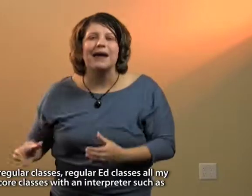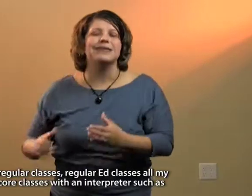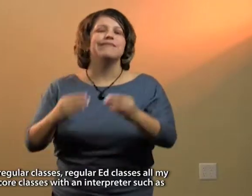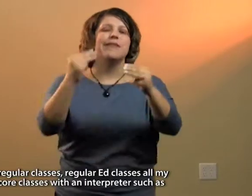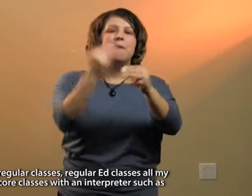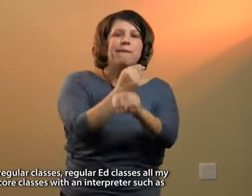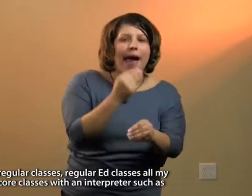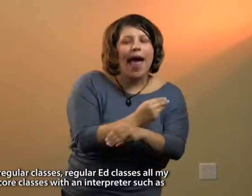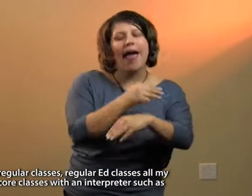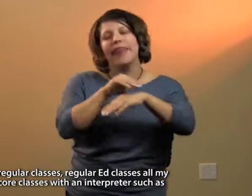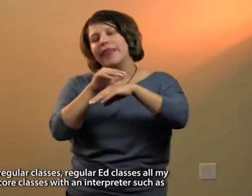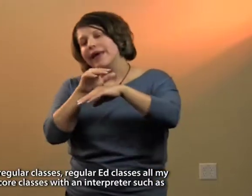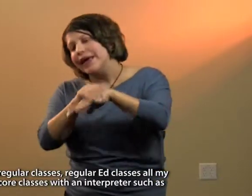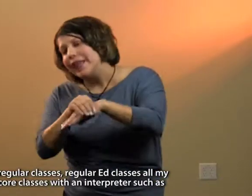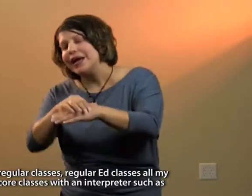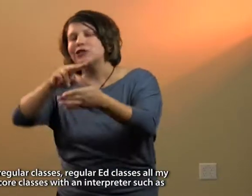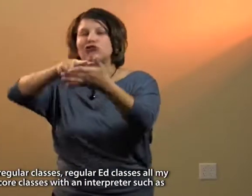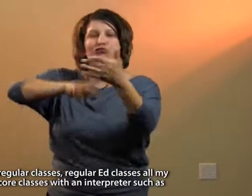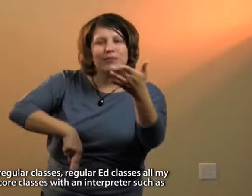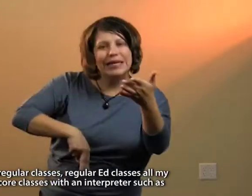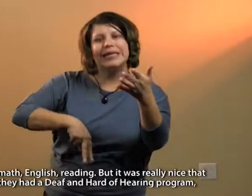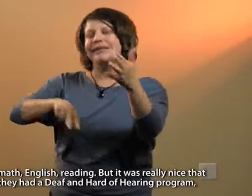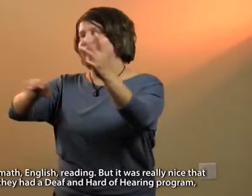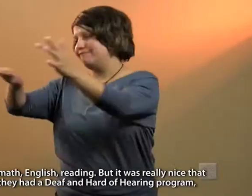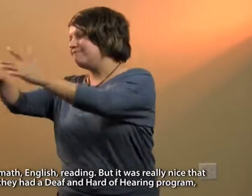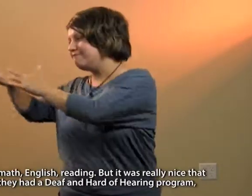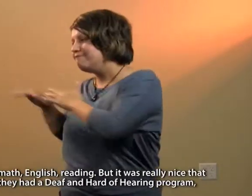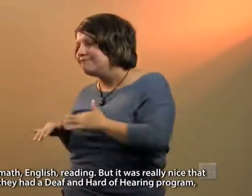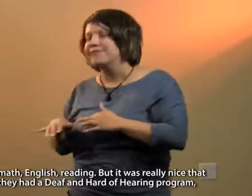all my core classes with an interpreter such as math, English, reading